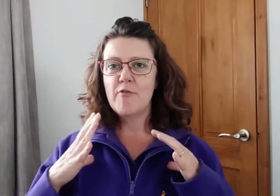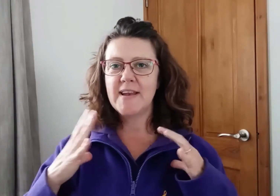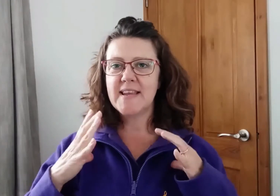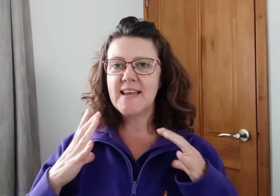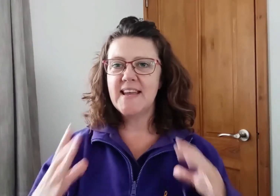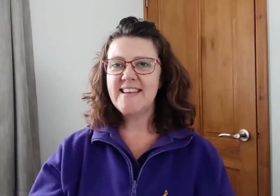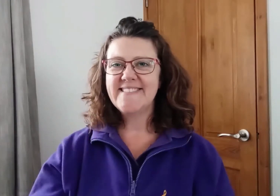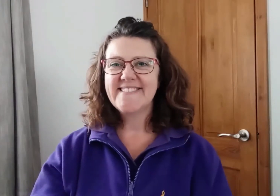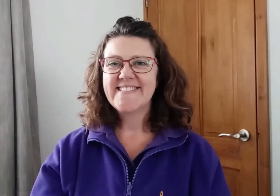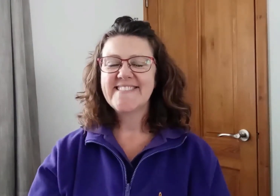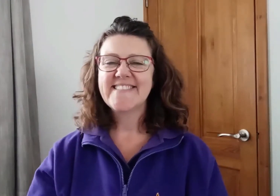Ready?